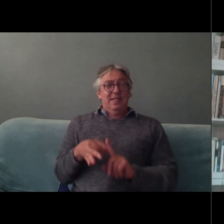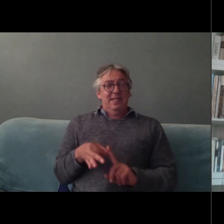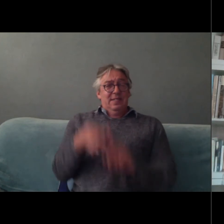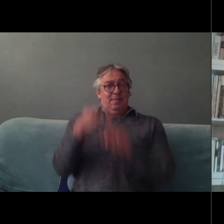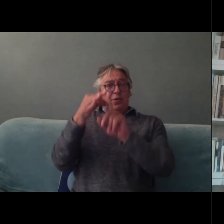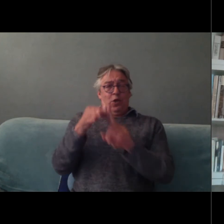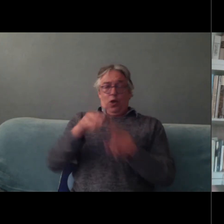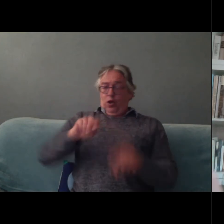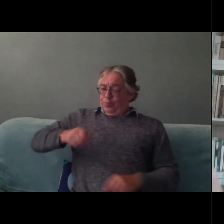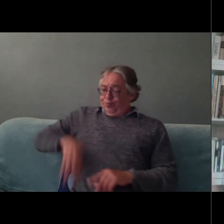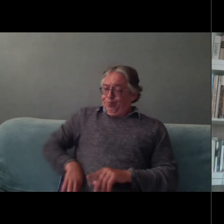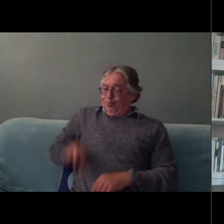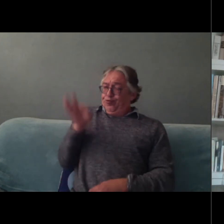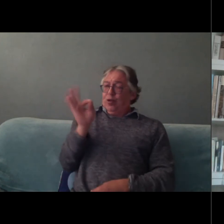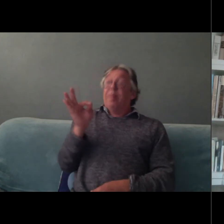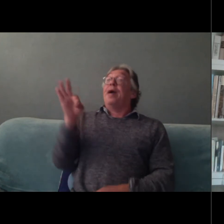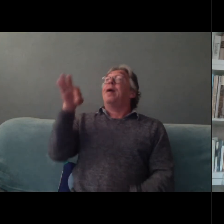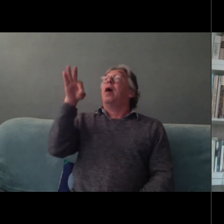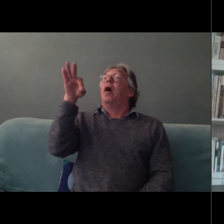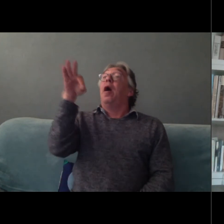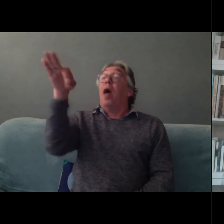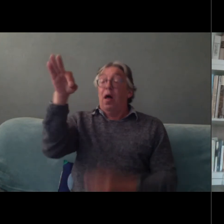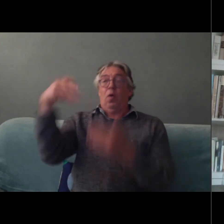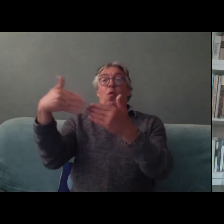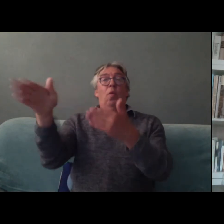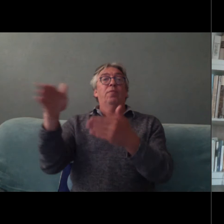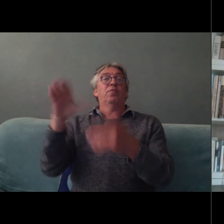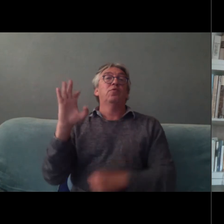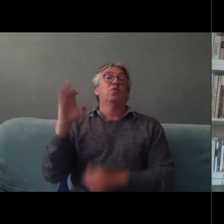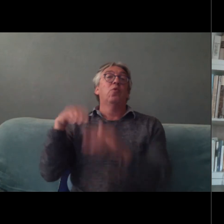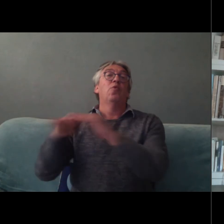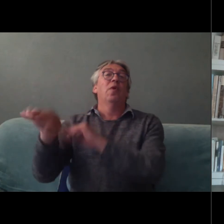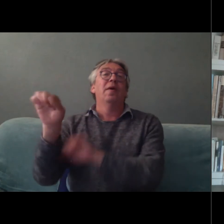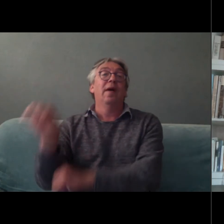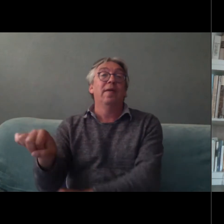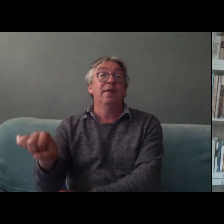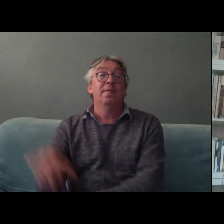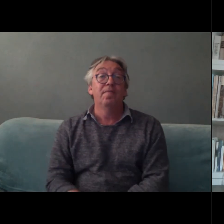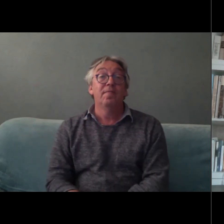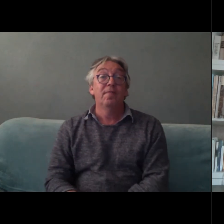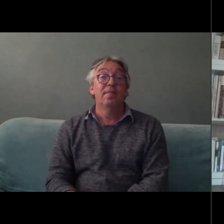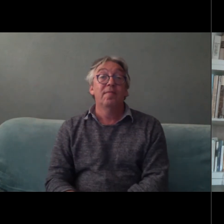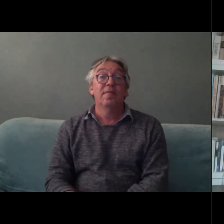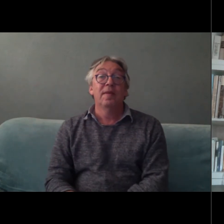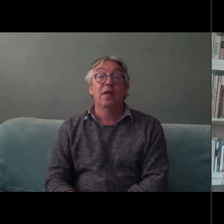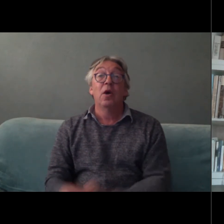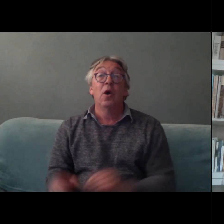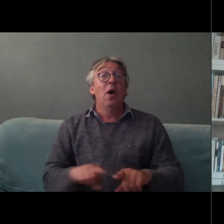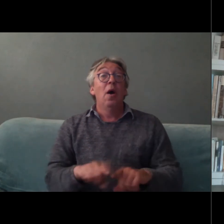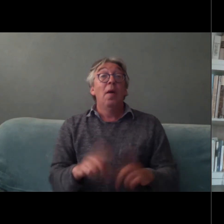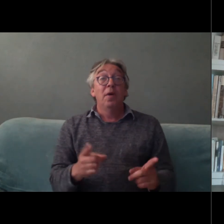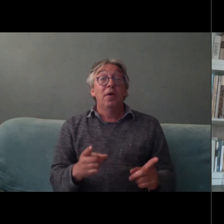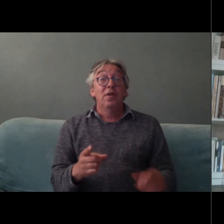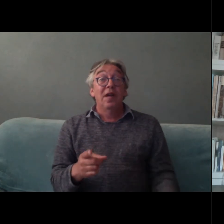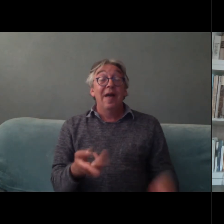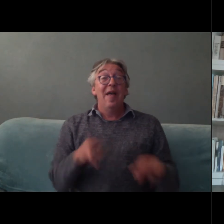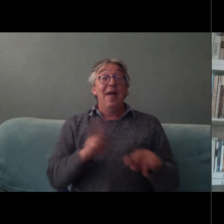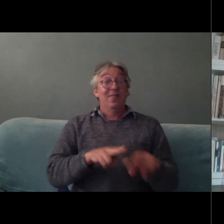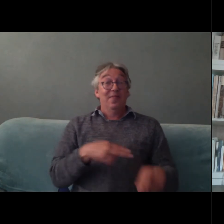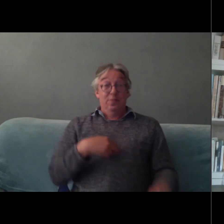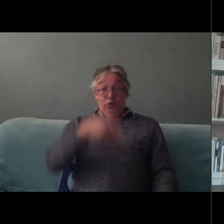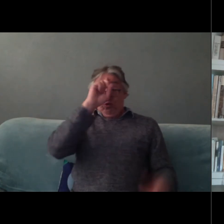those people who have disabilities and who are living in Germany. So if you are not coming from Germany, you cannot